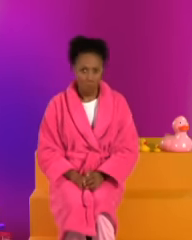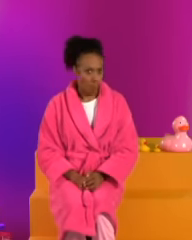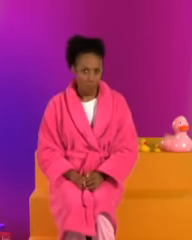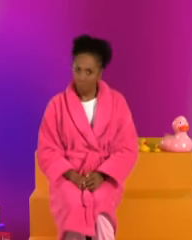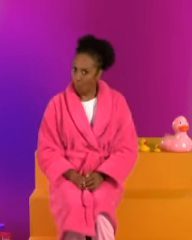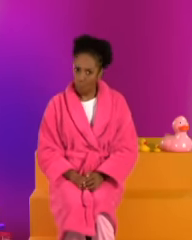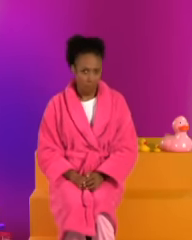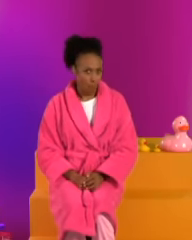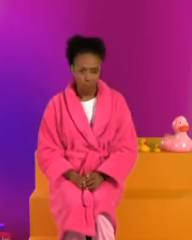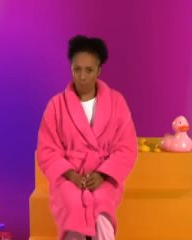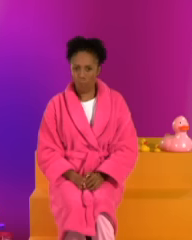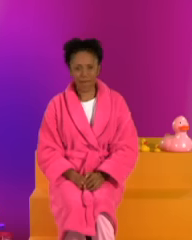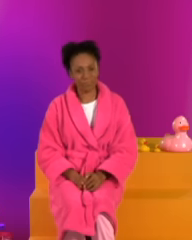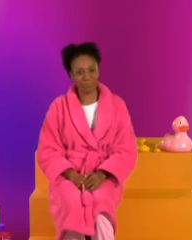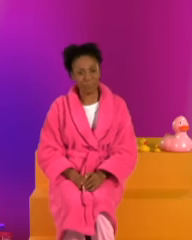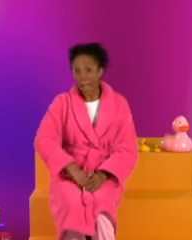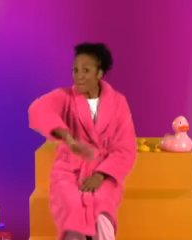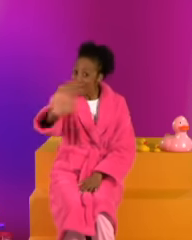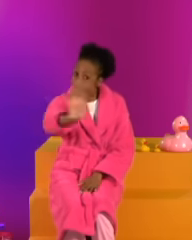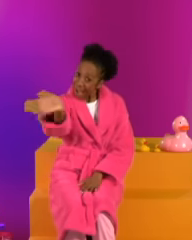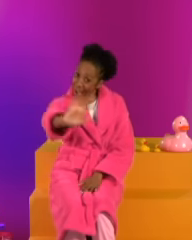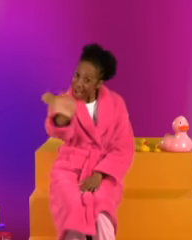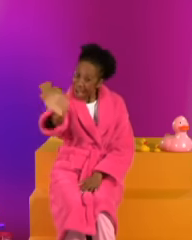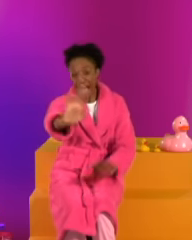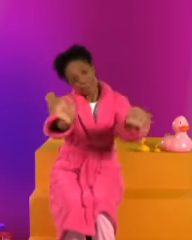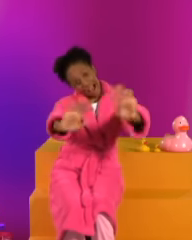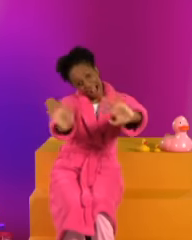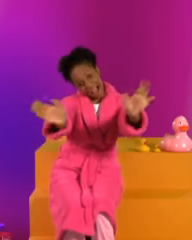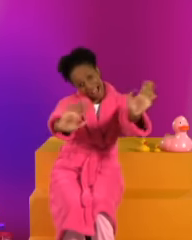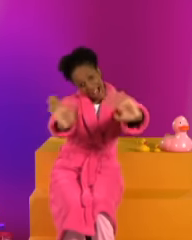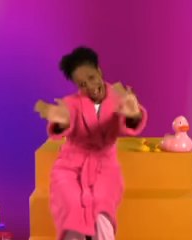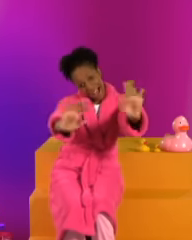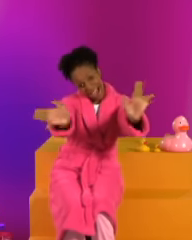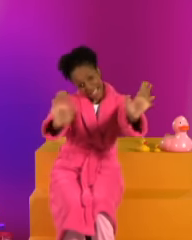No. Bye-bye.